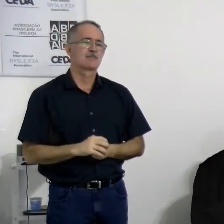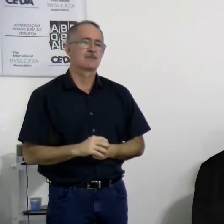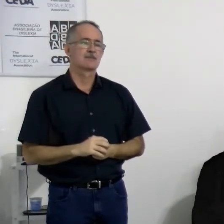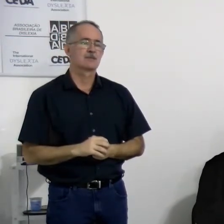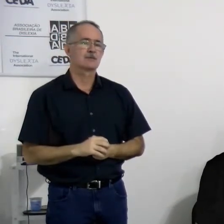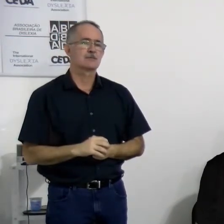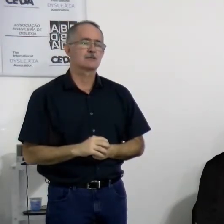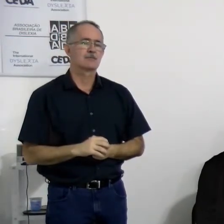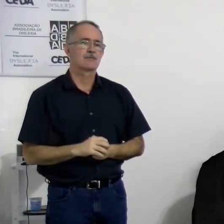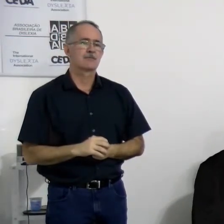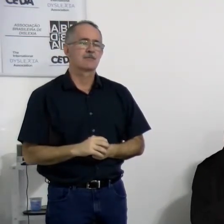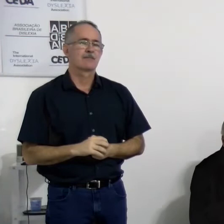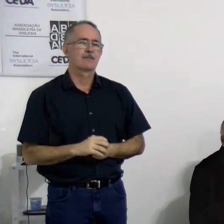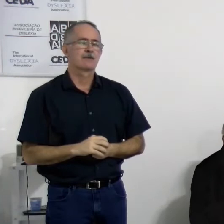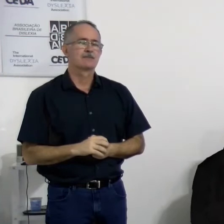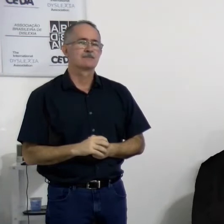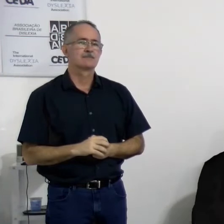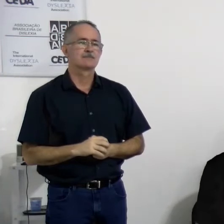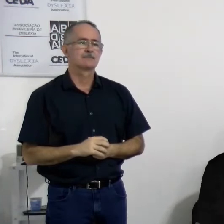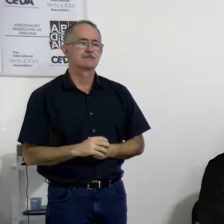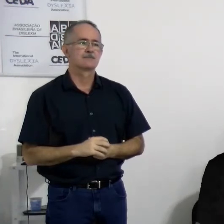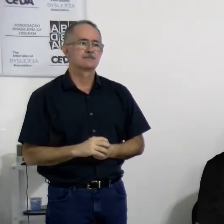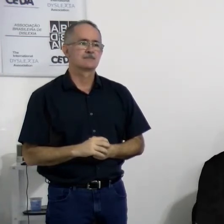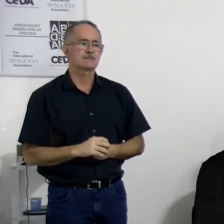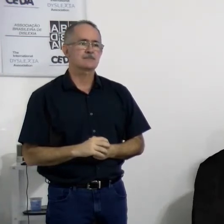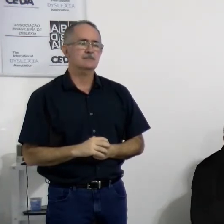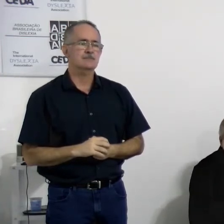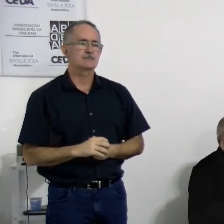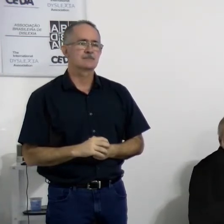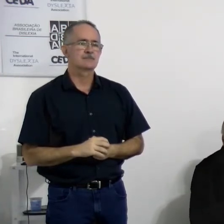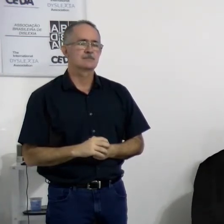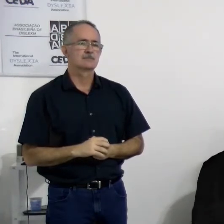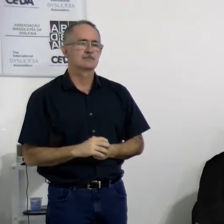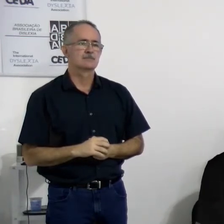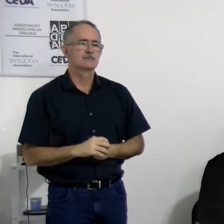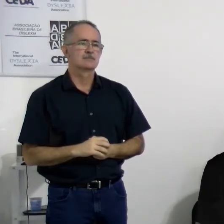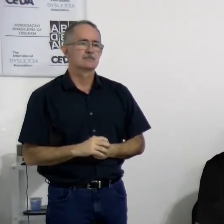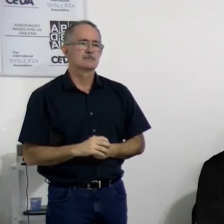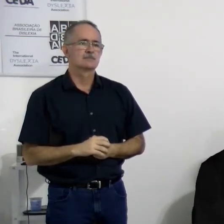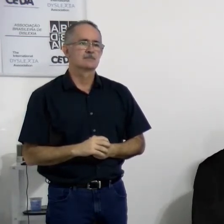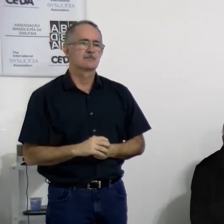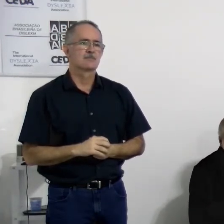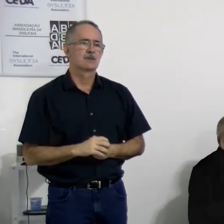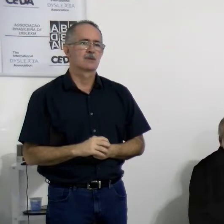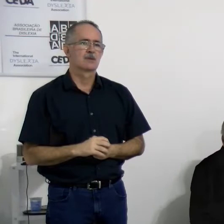five. I had four brothers and sisters, five children in our family, but Dad would volunteer